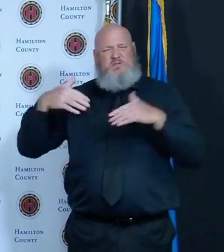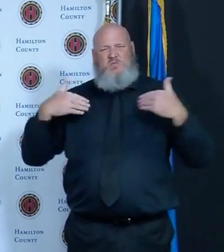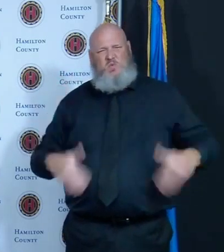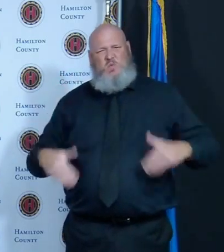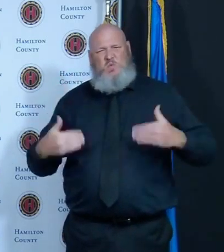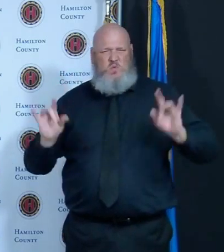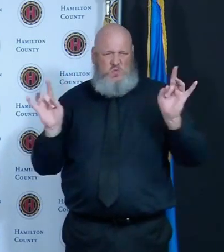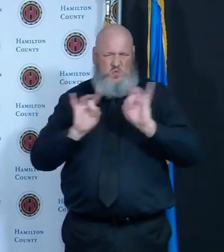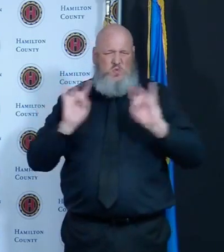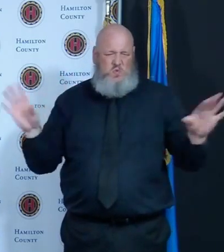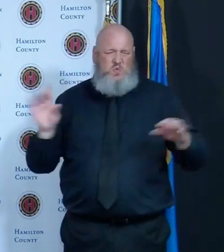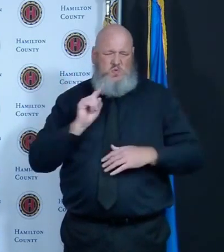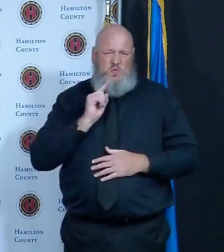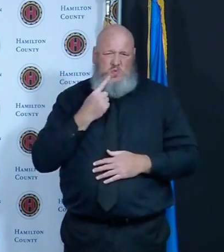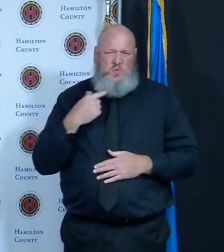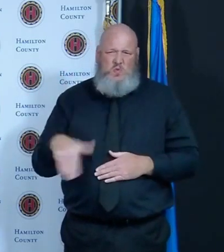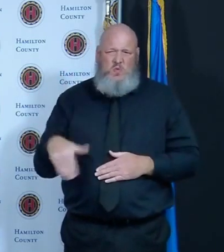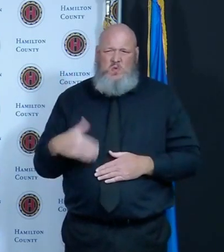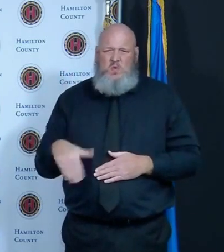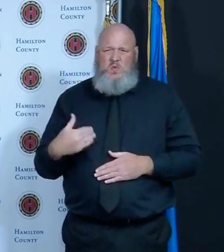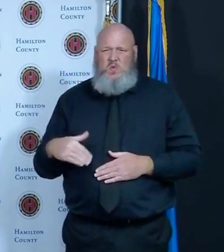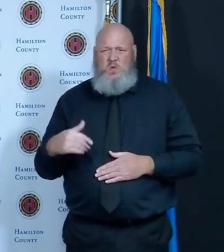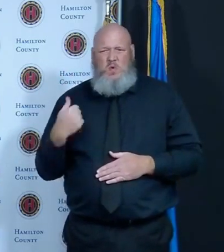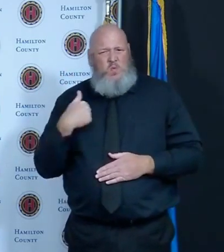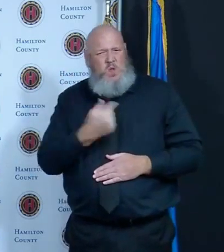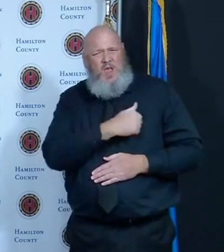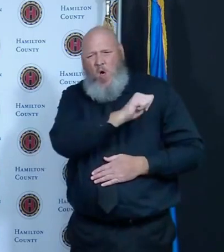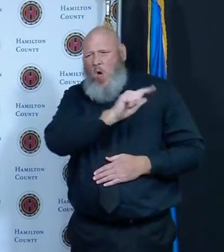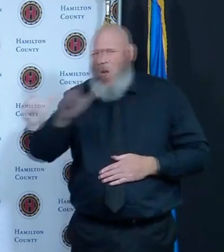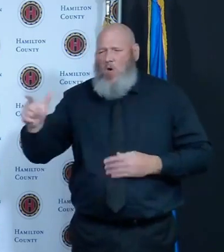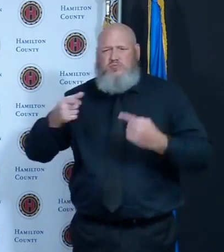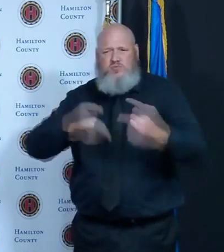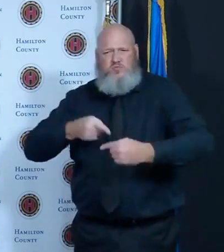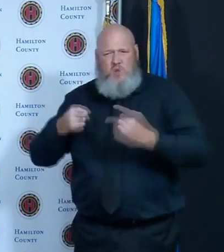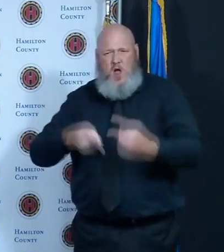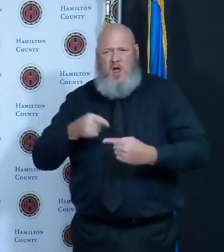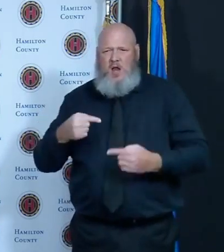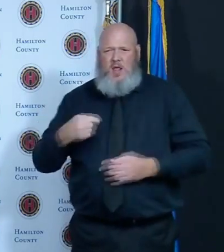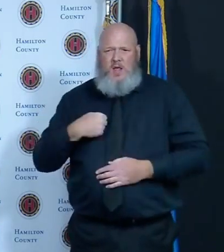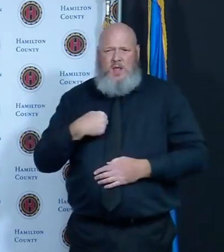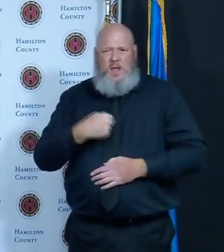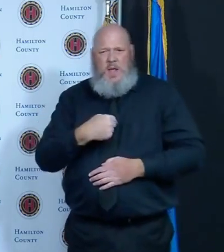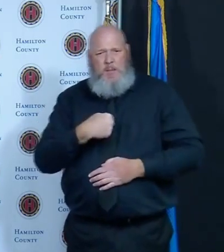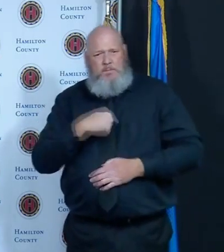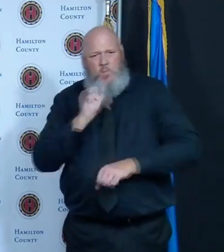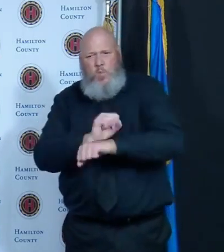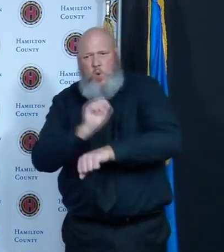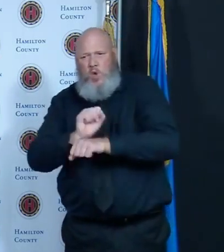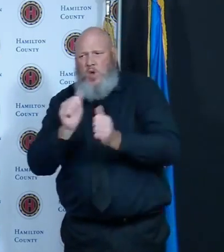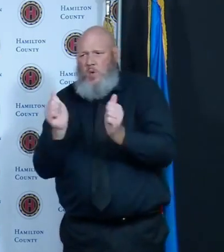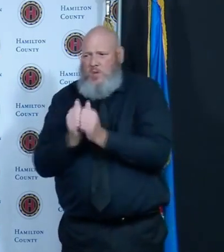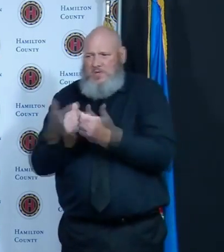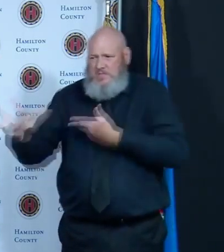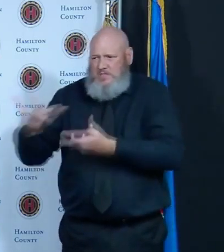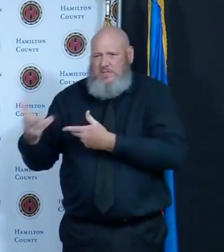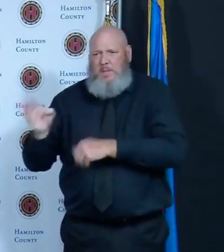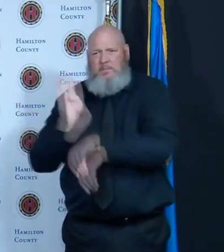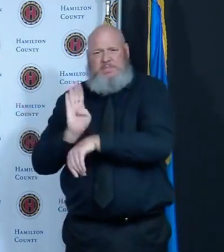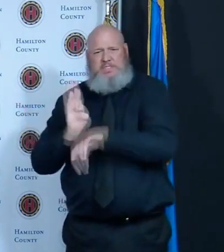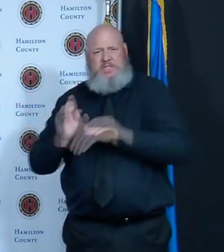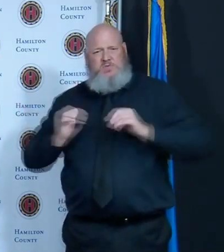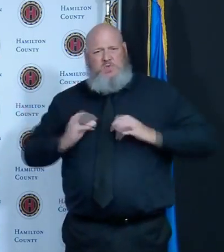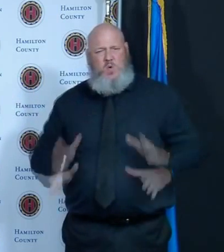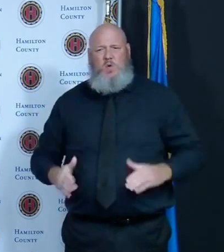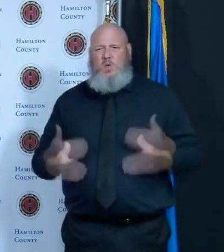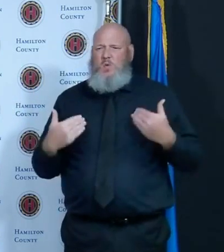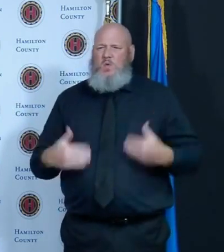entire world. It's been a strange time for me as an entrepreneur, especially right now, as we approach Thursday and April 16th,